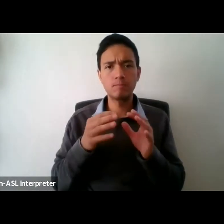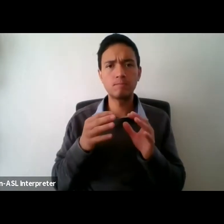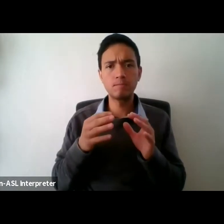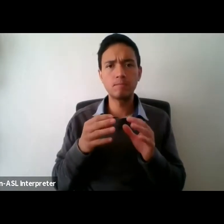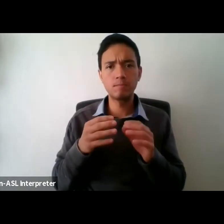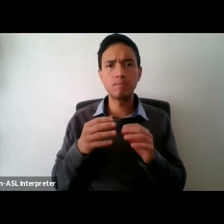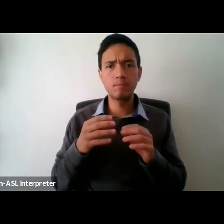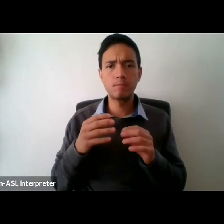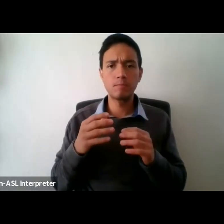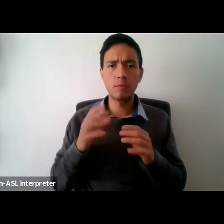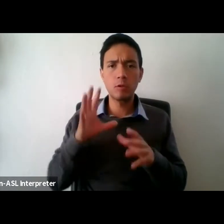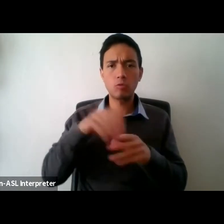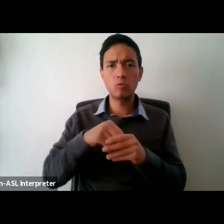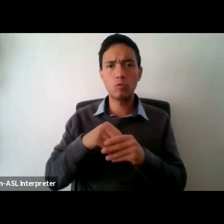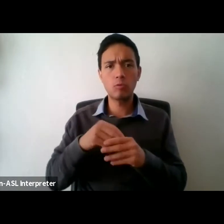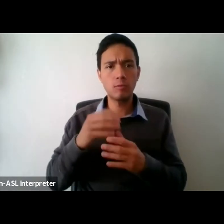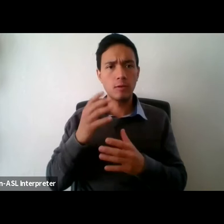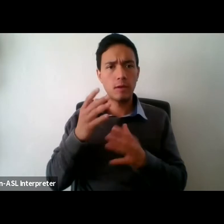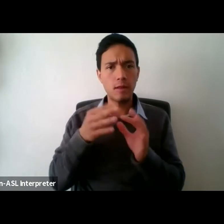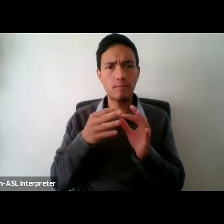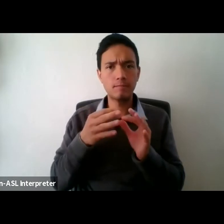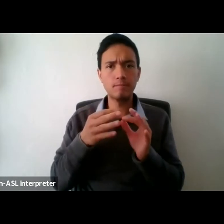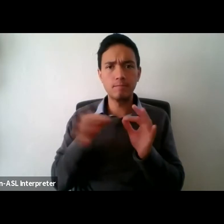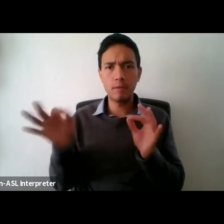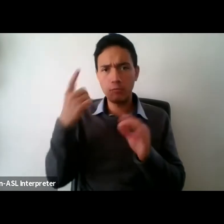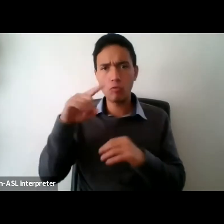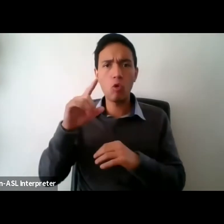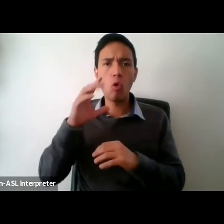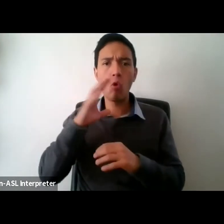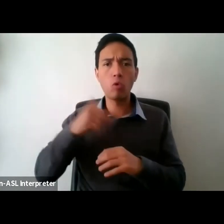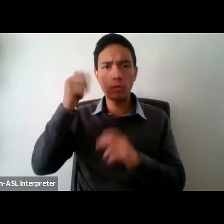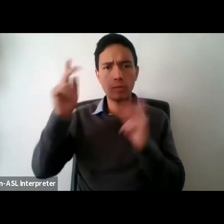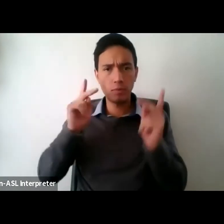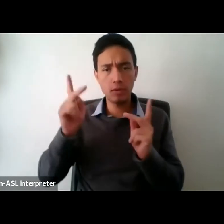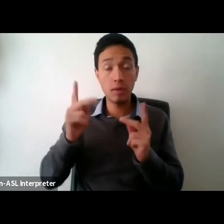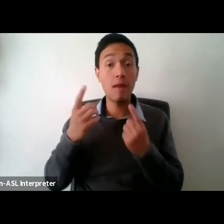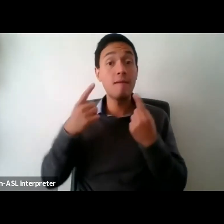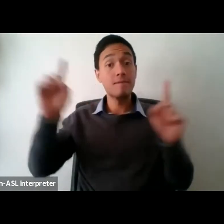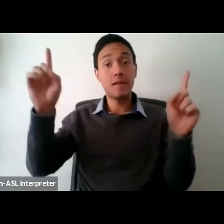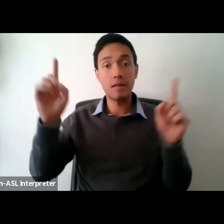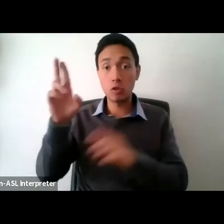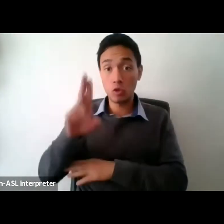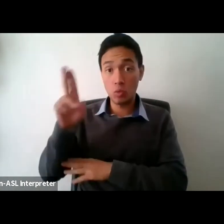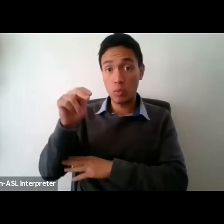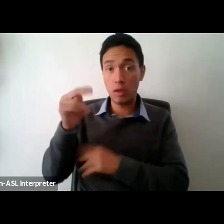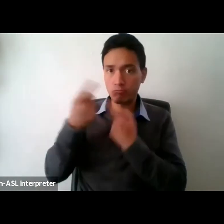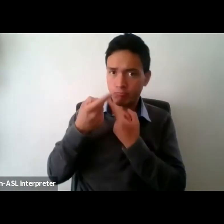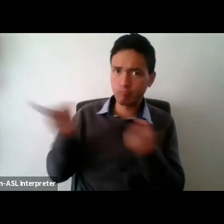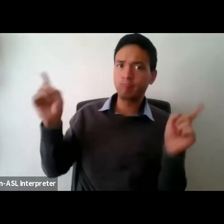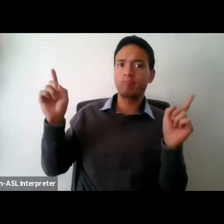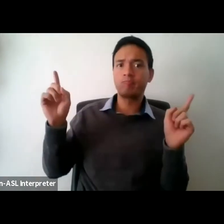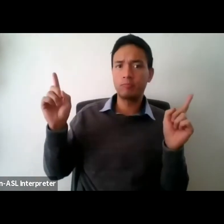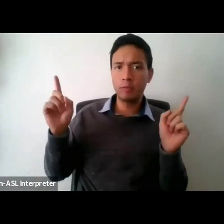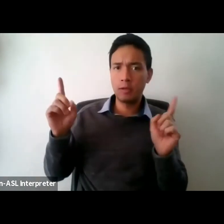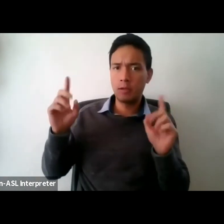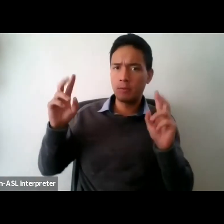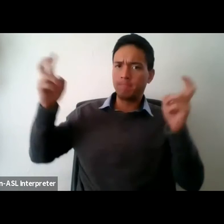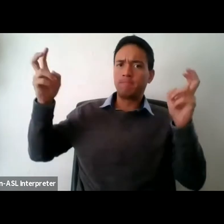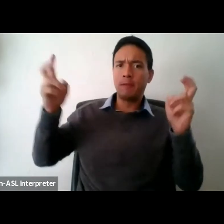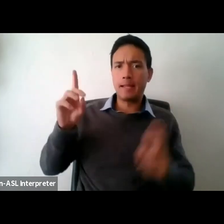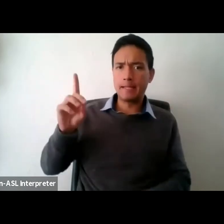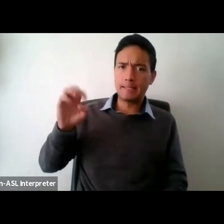persons. Finally, the proclamation of the United Nations Decade of Healthy